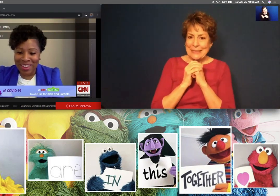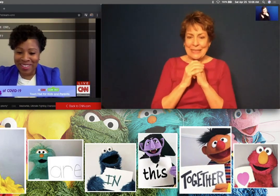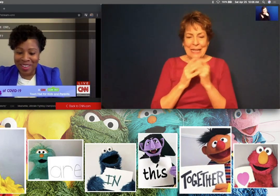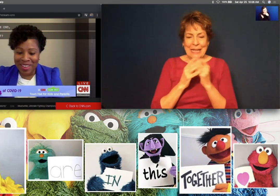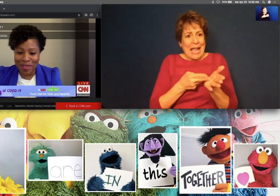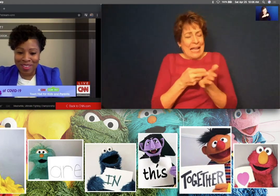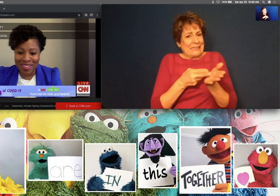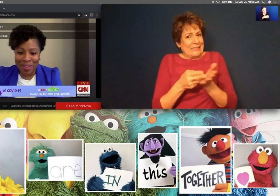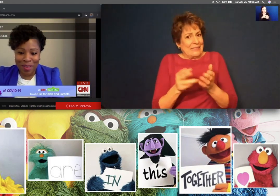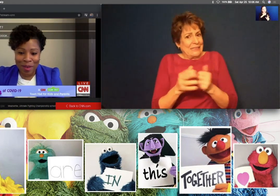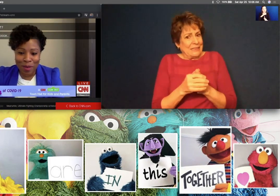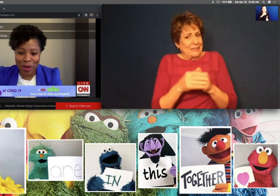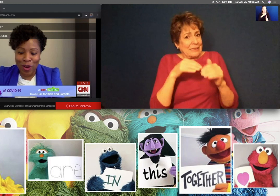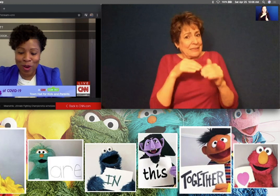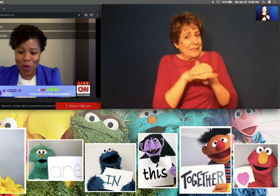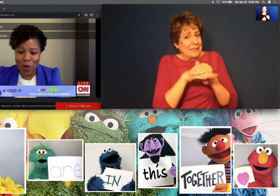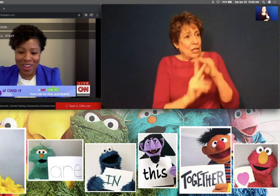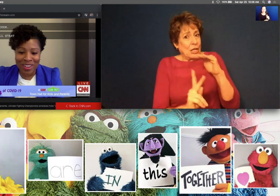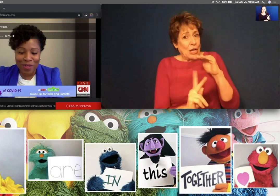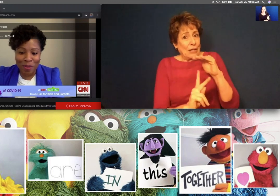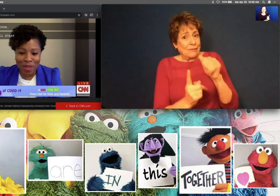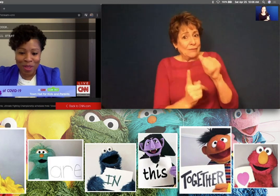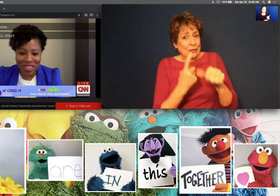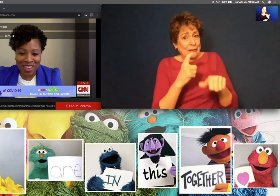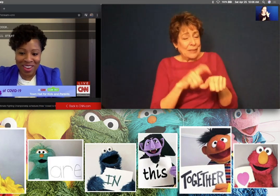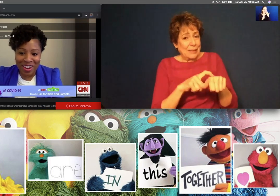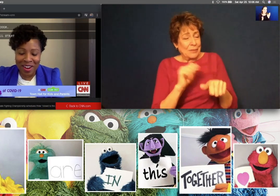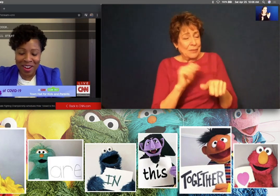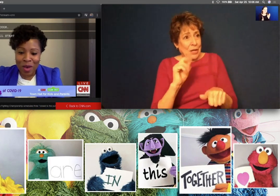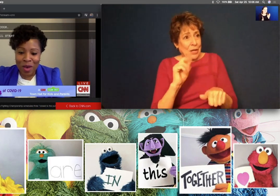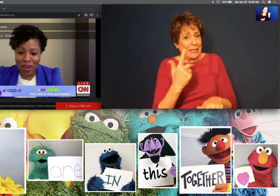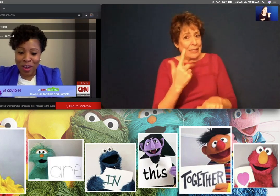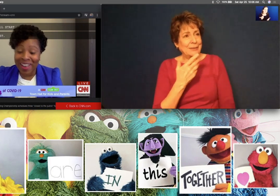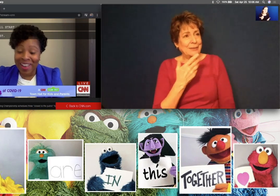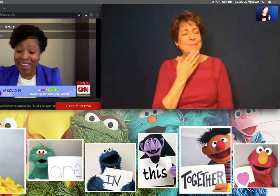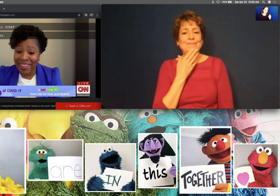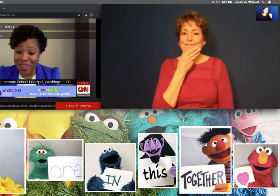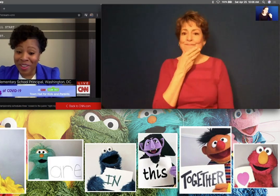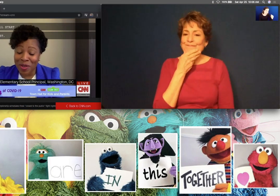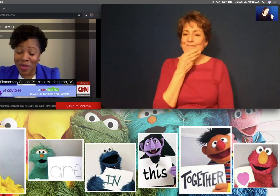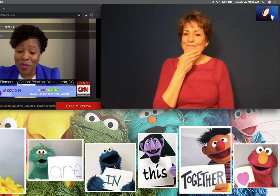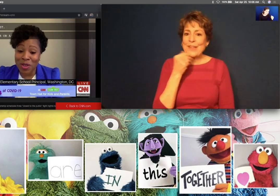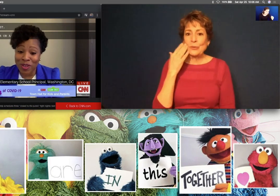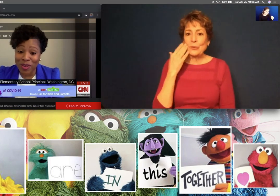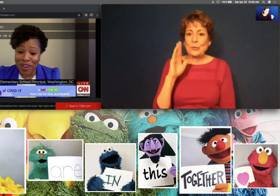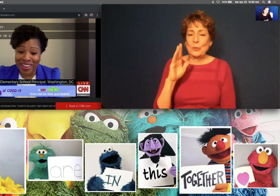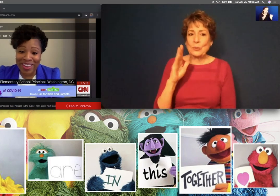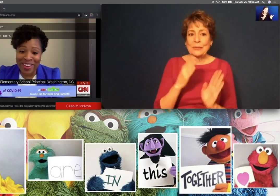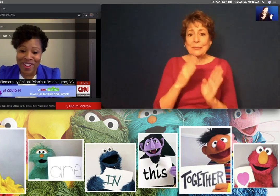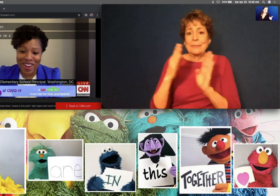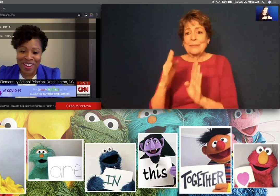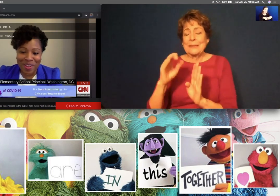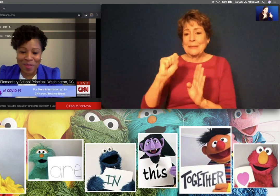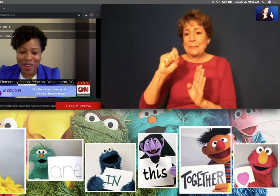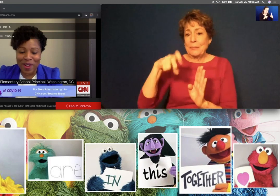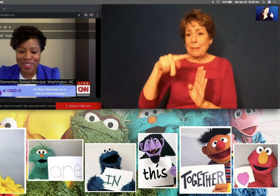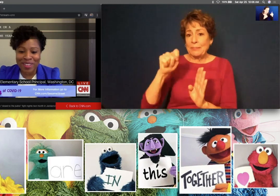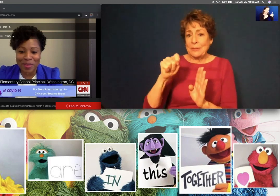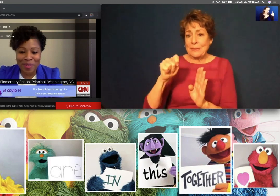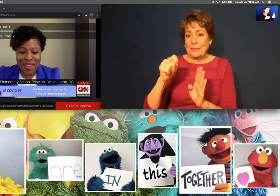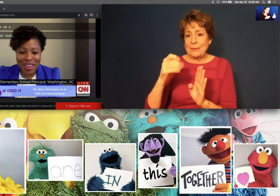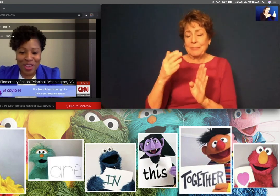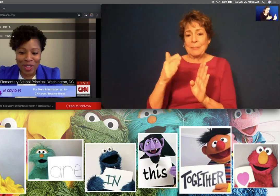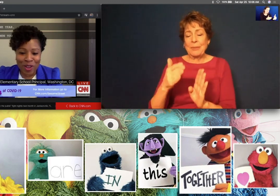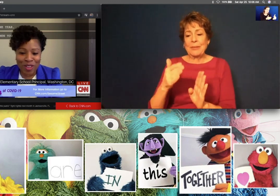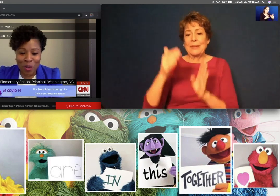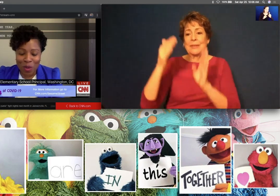you'll start kindergarten in August. It might be September or a different month of the year. But I can tell you